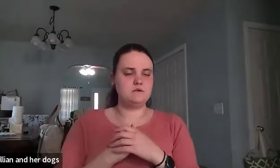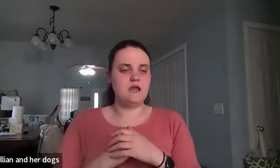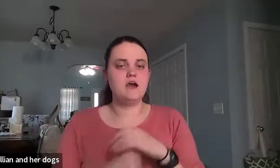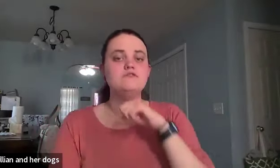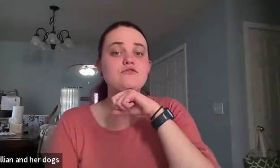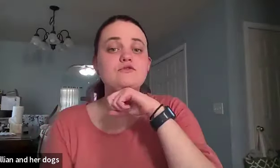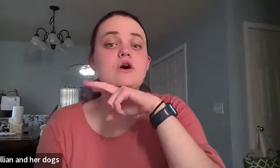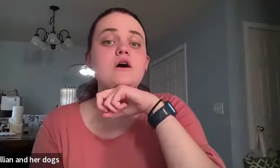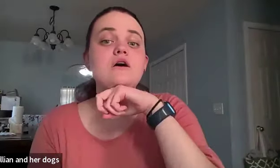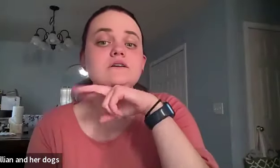So we had frog,